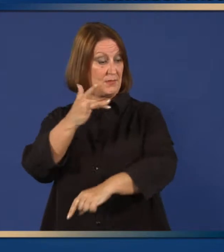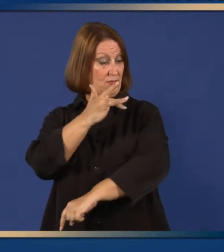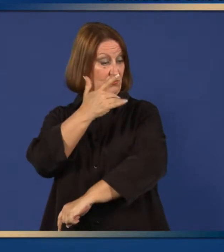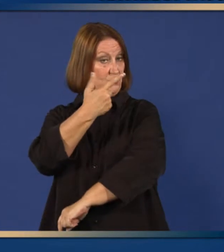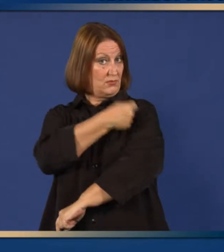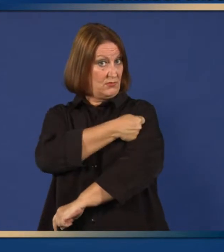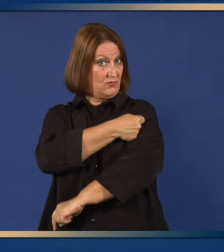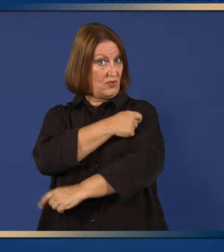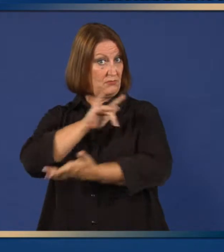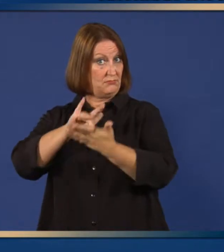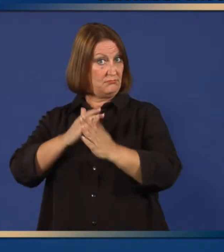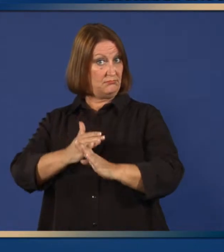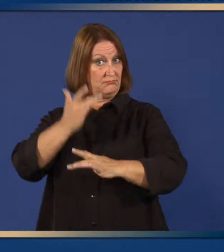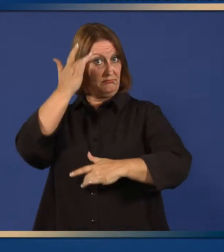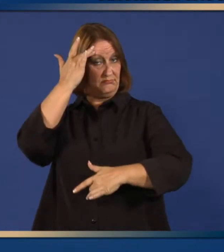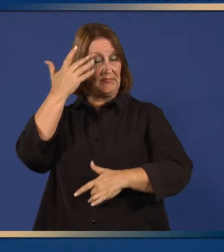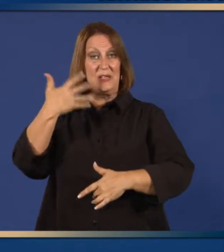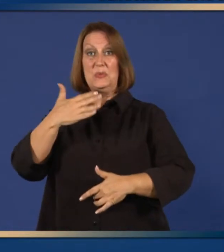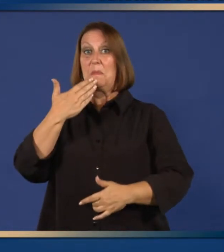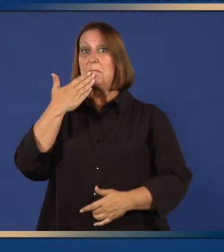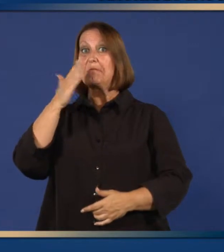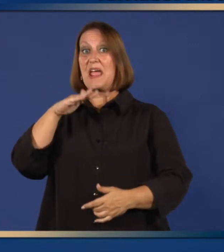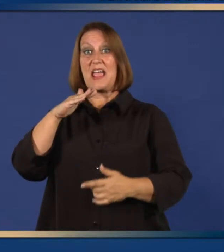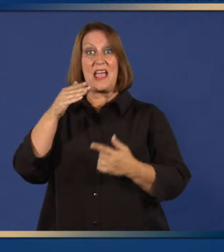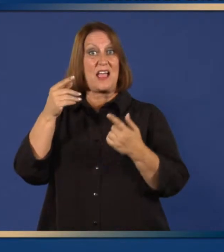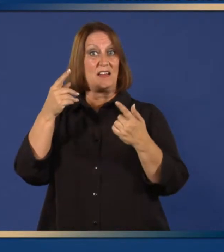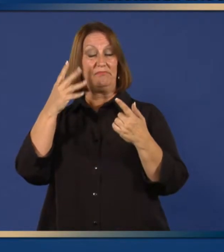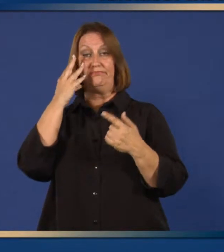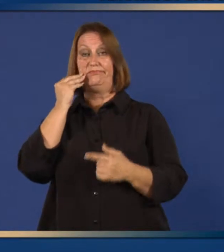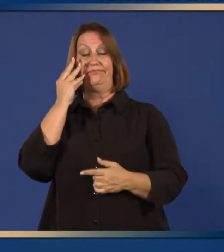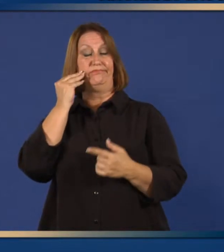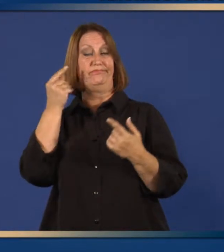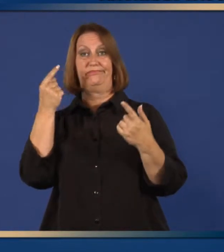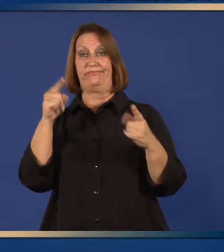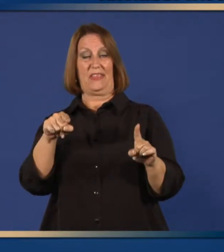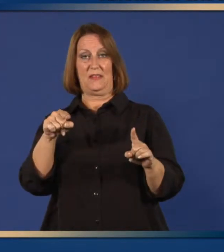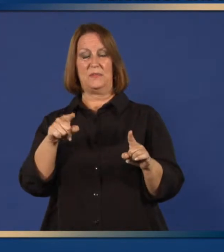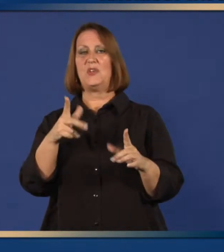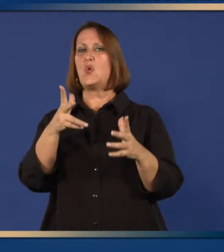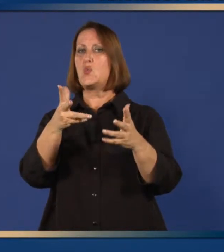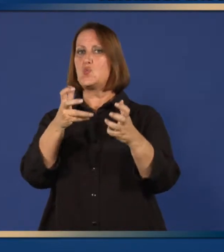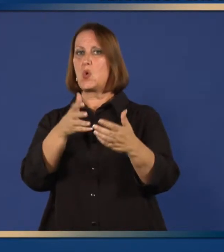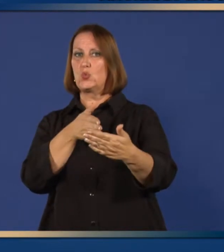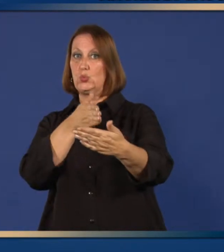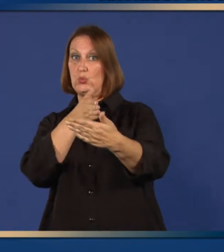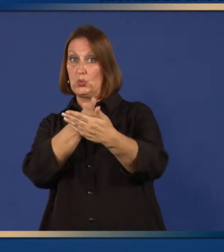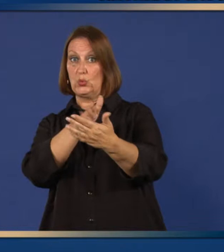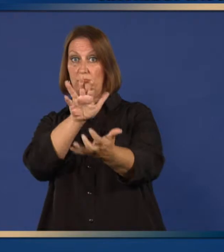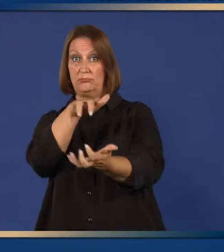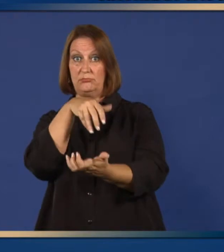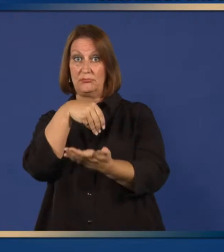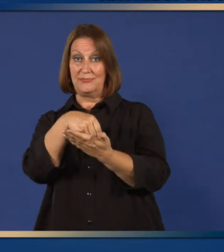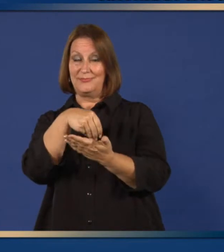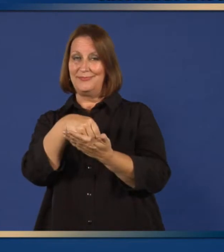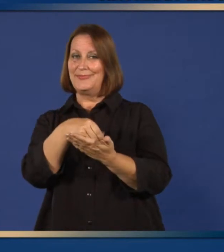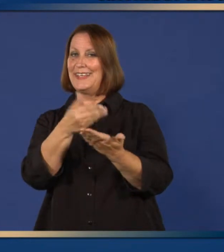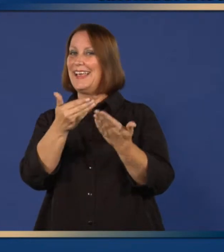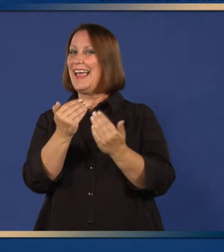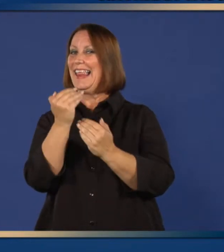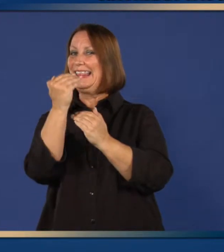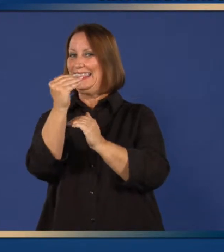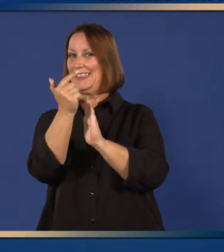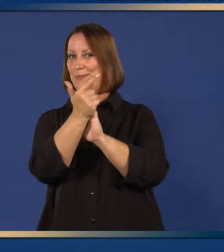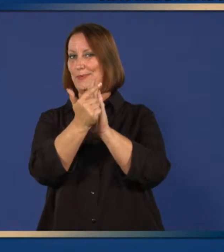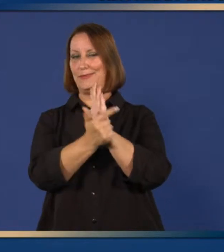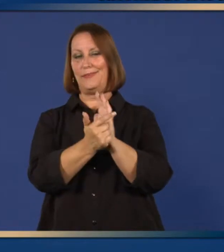If you have a reaction to the vaccine, your ability to sue may be limited by law.